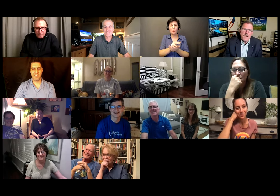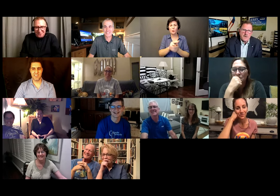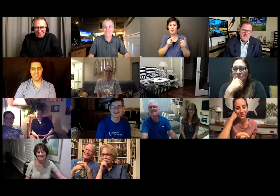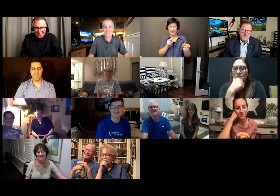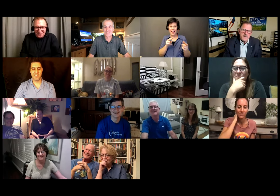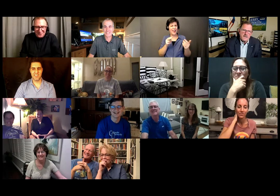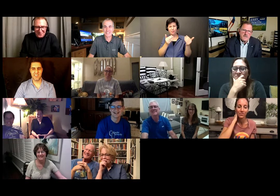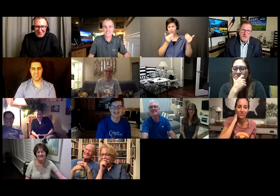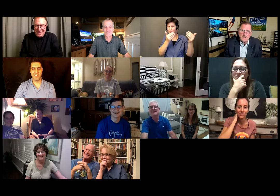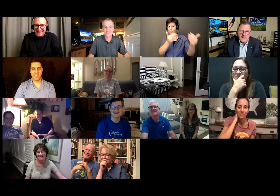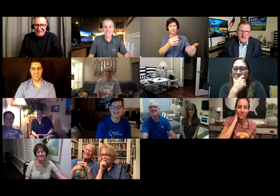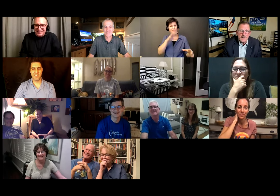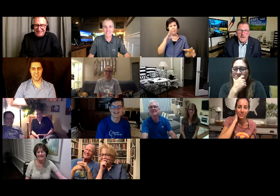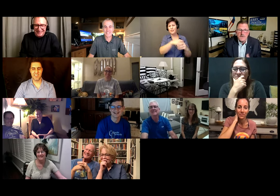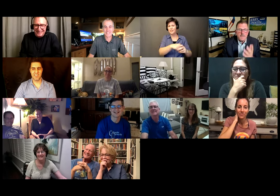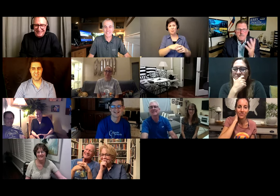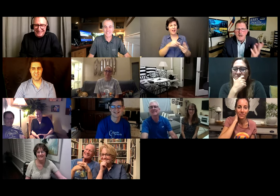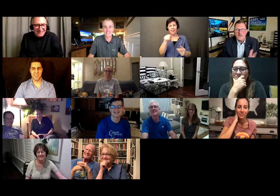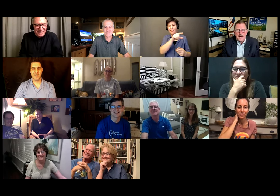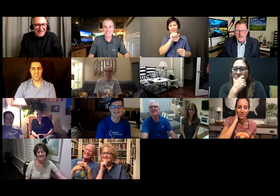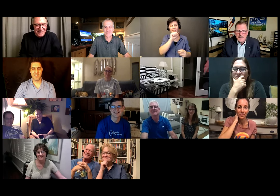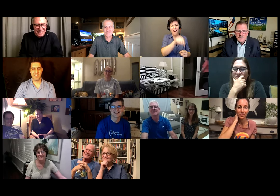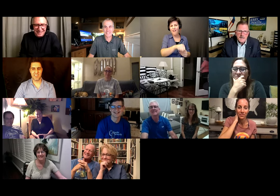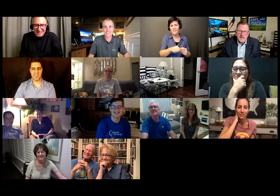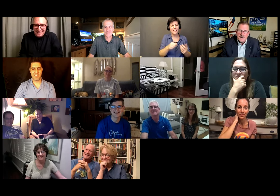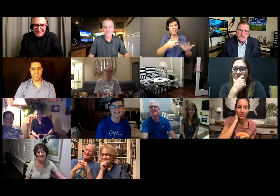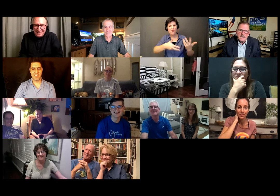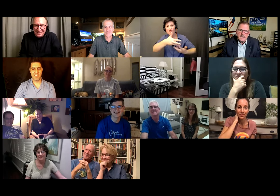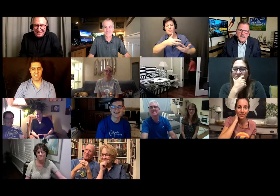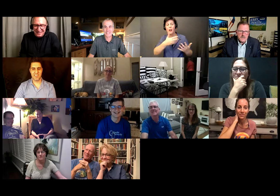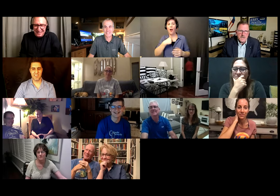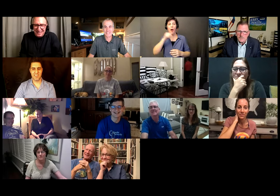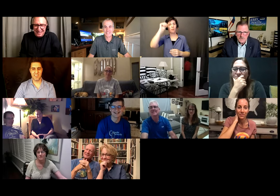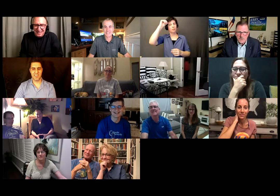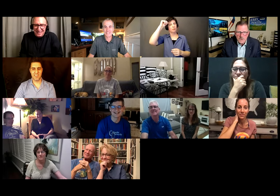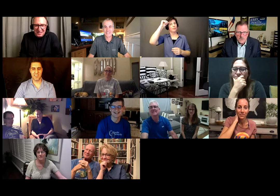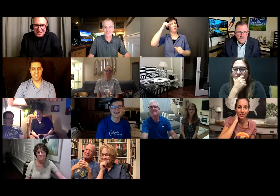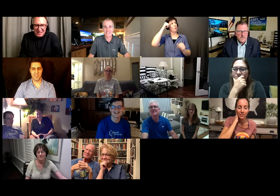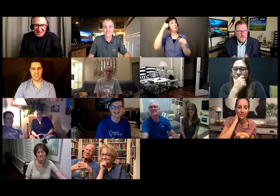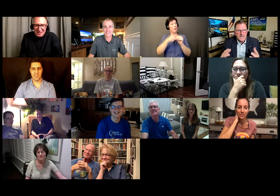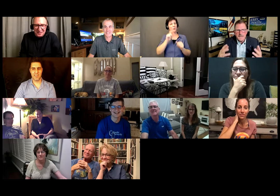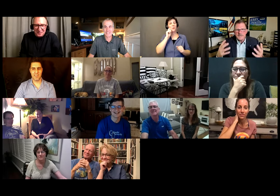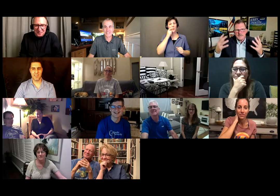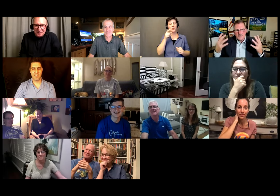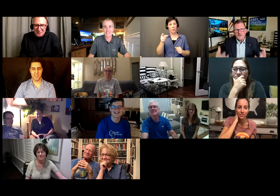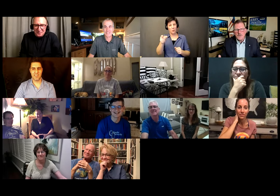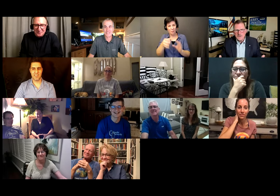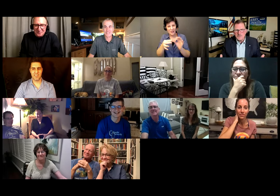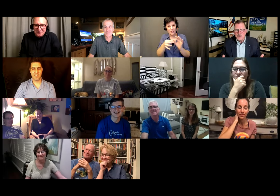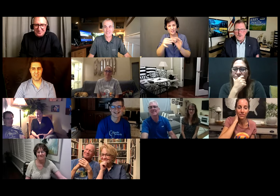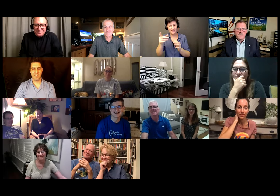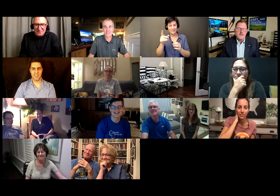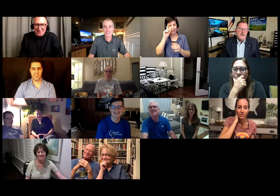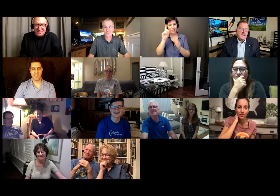out and participate in the sport that they loved. And I remember that, that I just thought it was so cool. So yes, your community